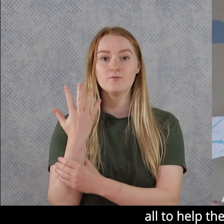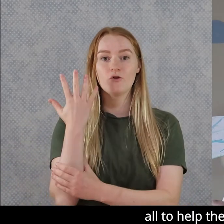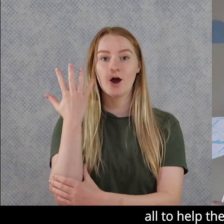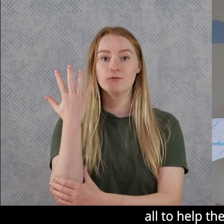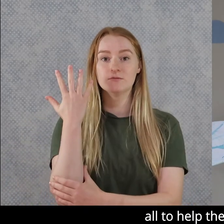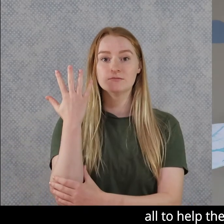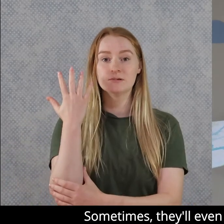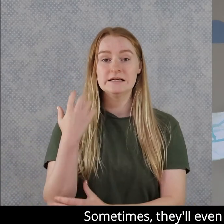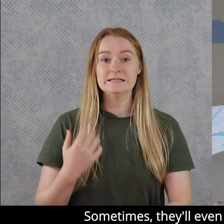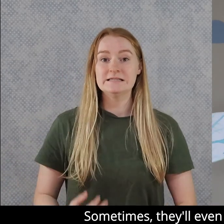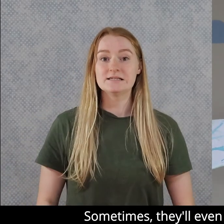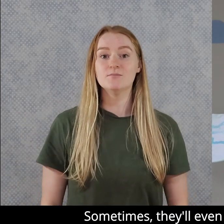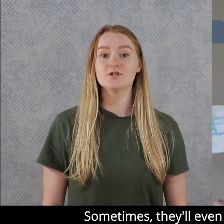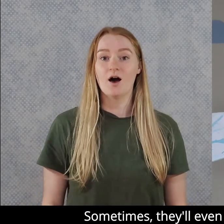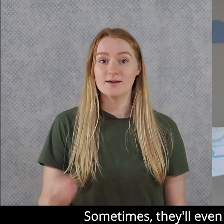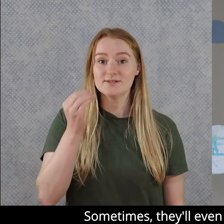help them grow.